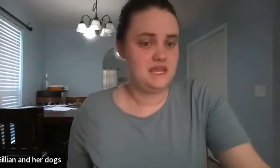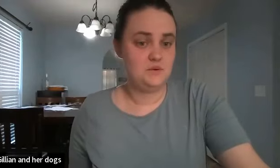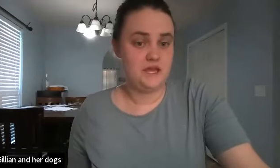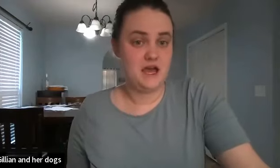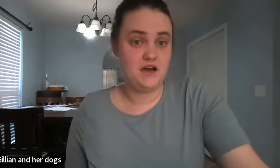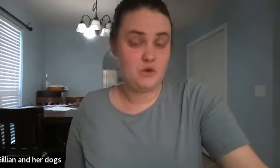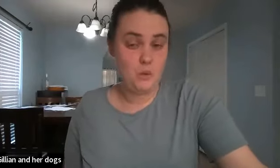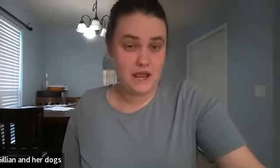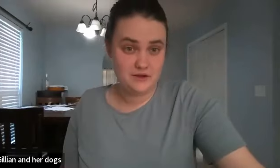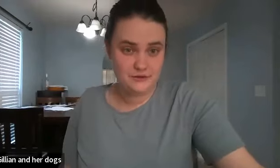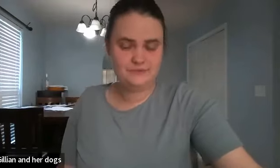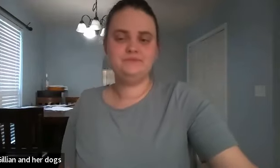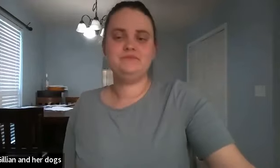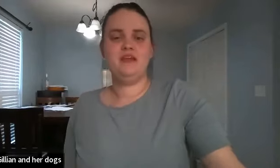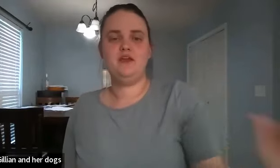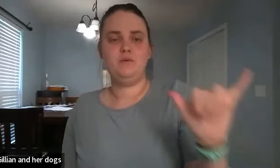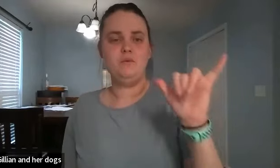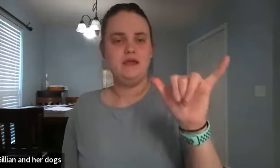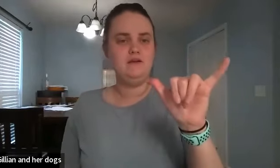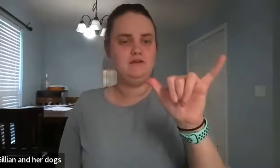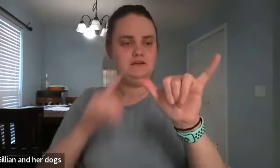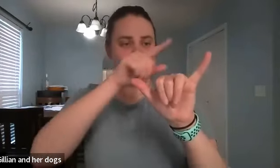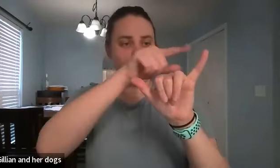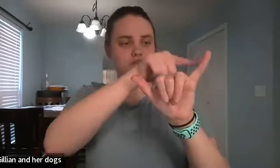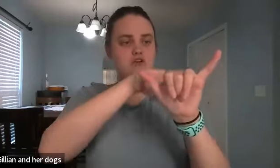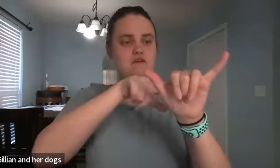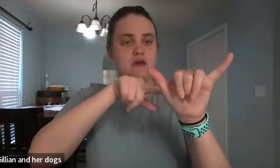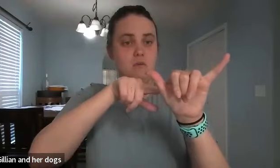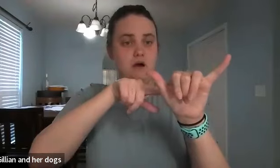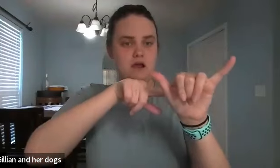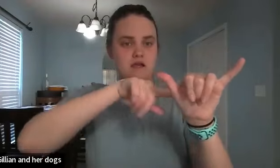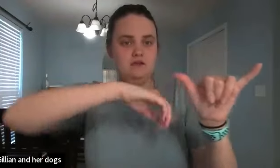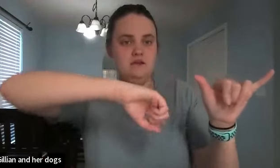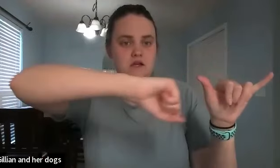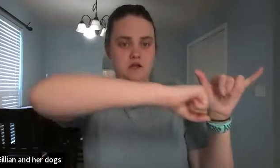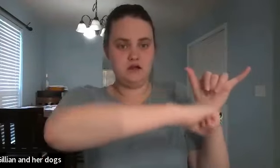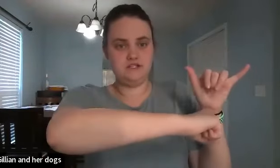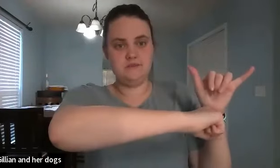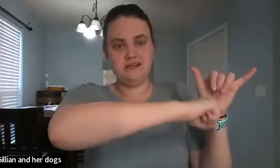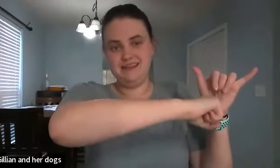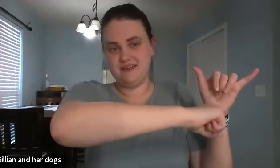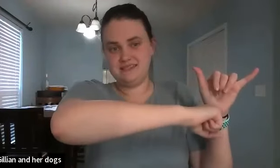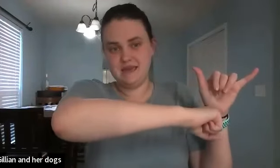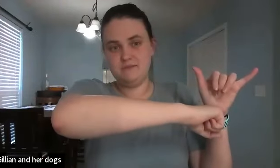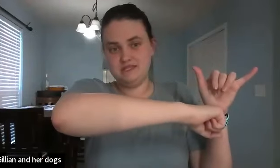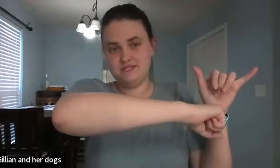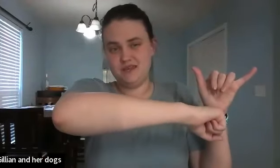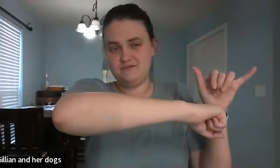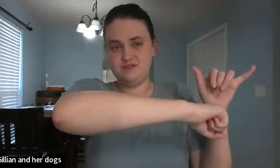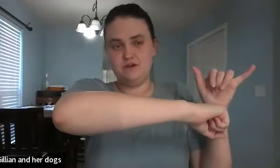Then we have whale. And a whale, for whale, you're going to have that Y. Non-dominant, again, that same position we had for